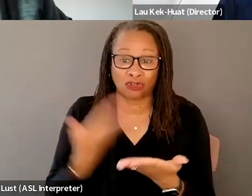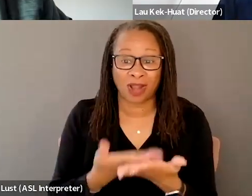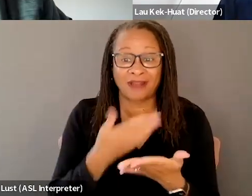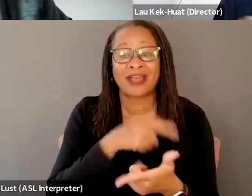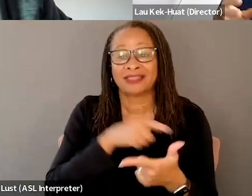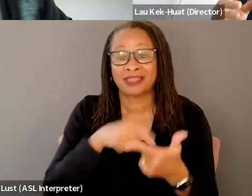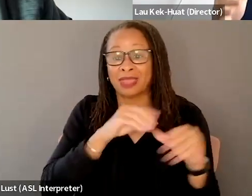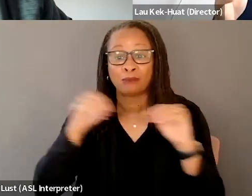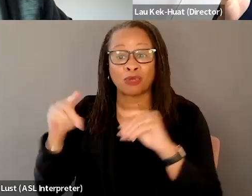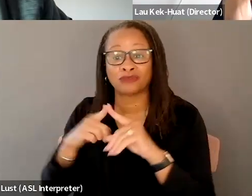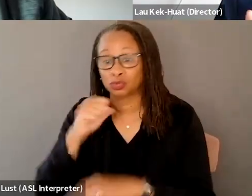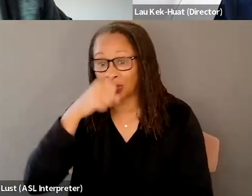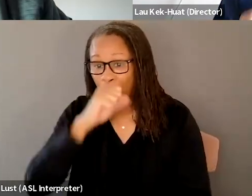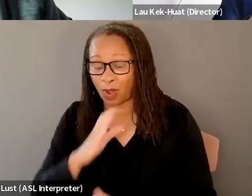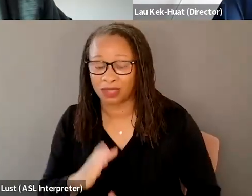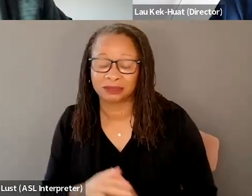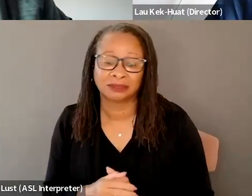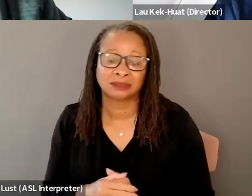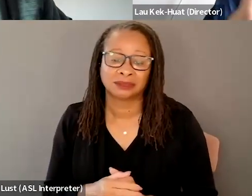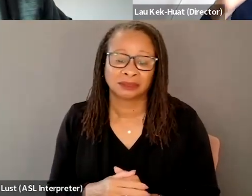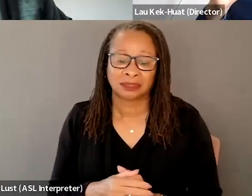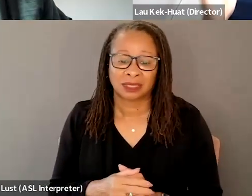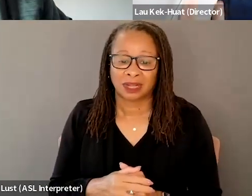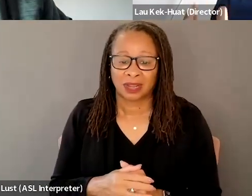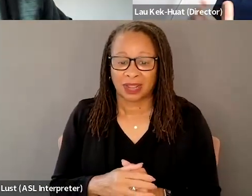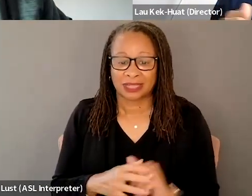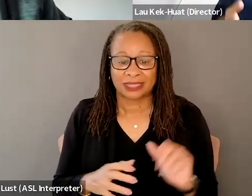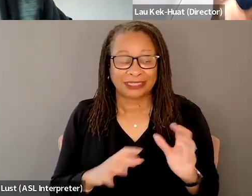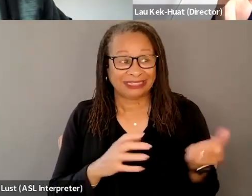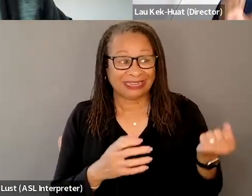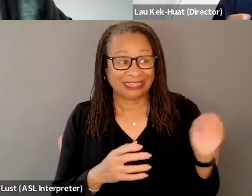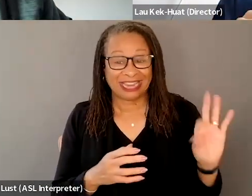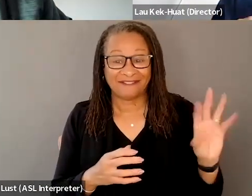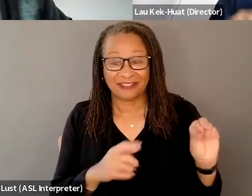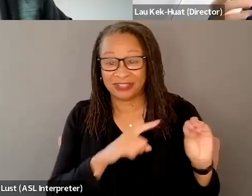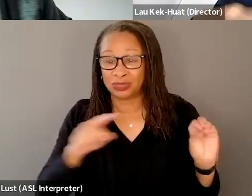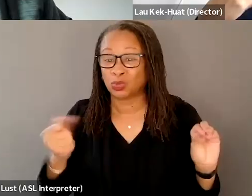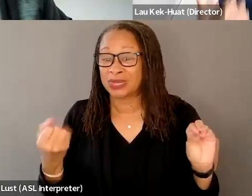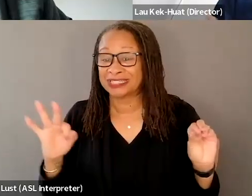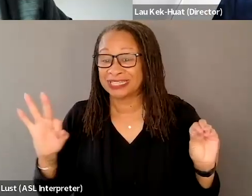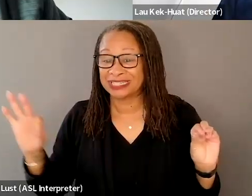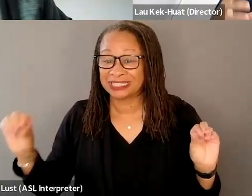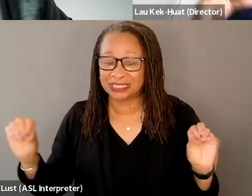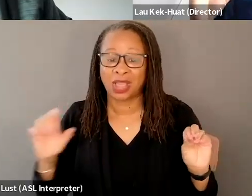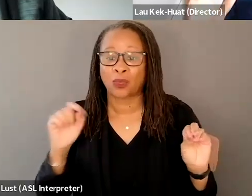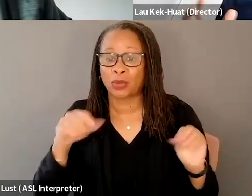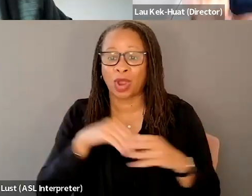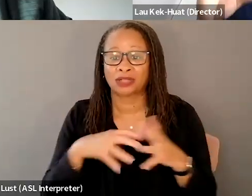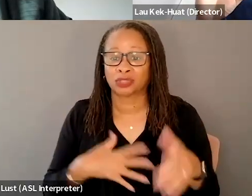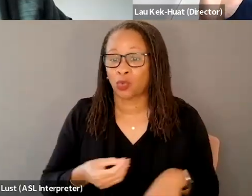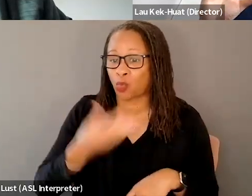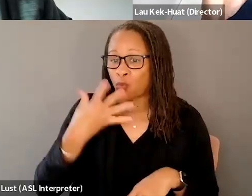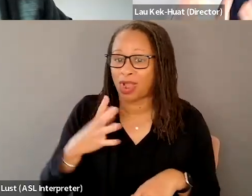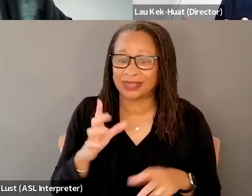Taiwan. But starting from 50 to 90s, we were under the White Terror's martial